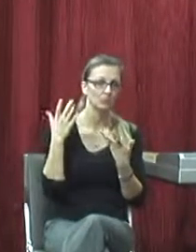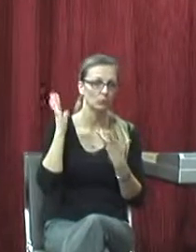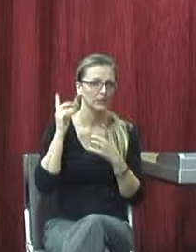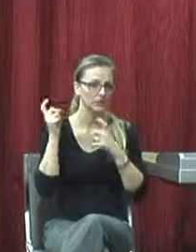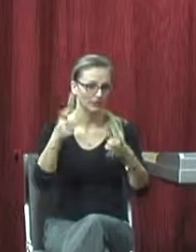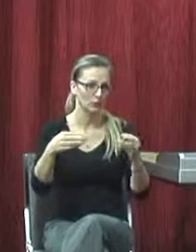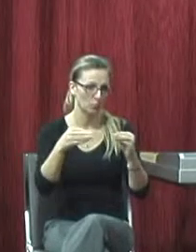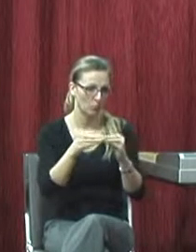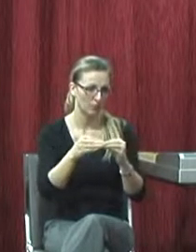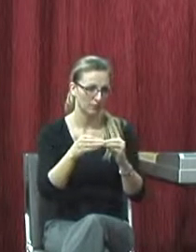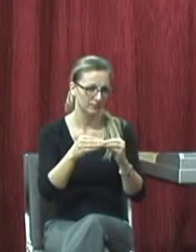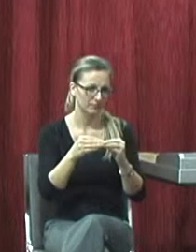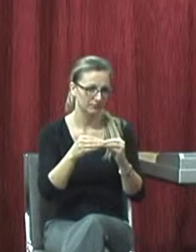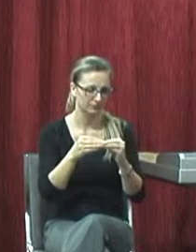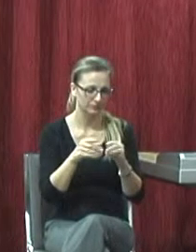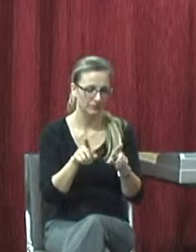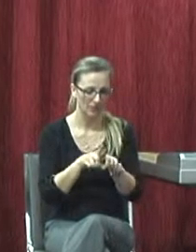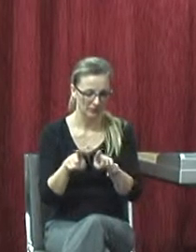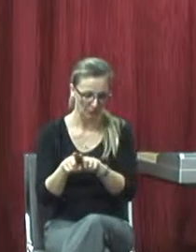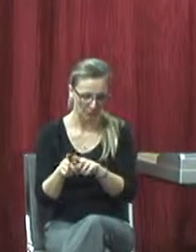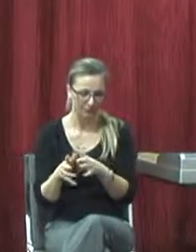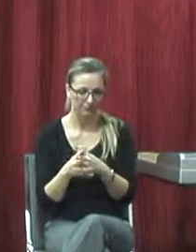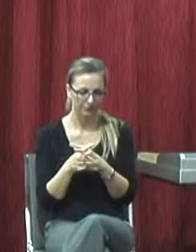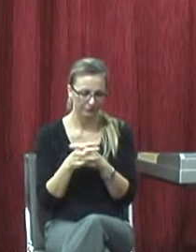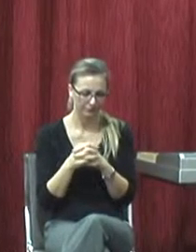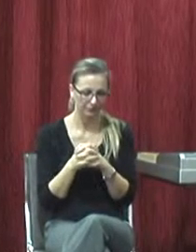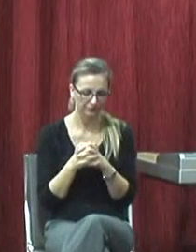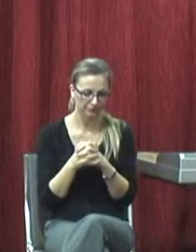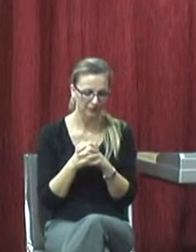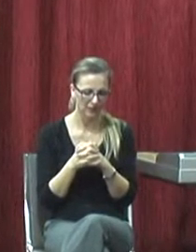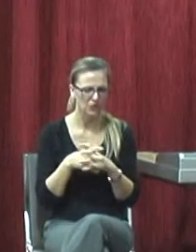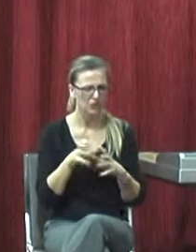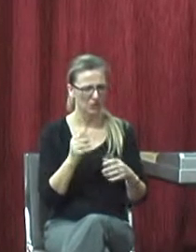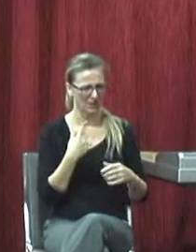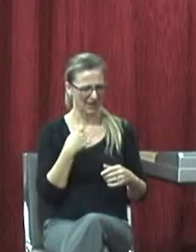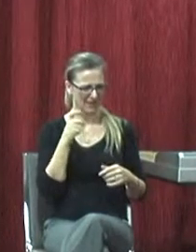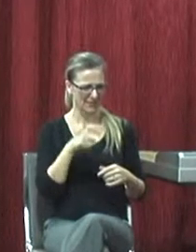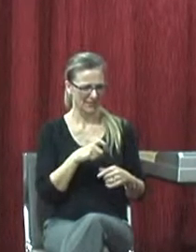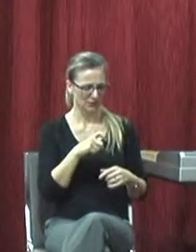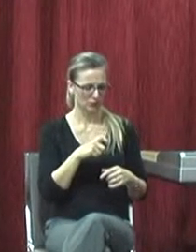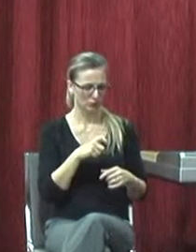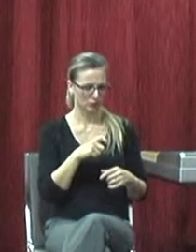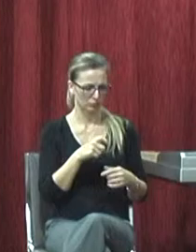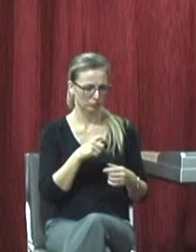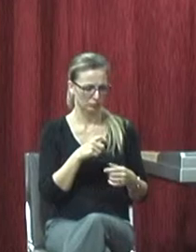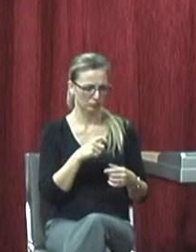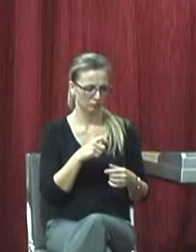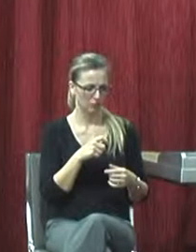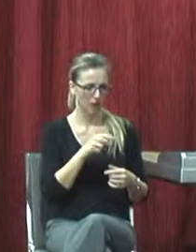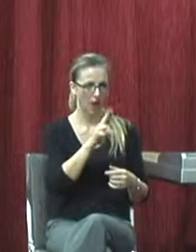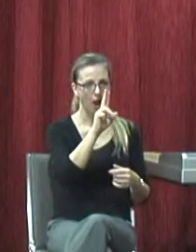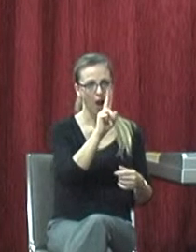it. So what I found is I had to unlearn the way I had been raised.